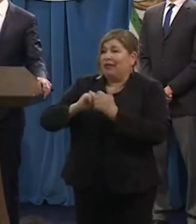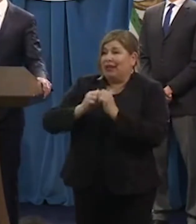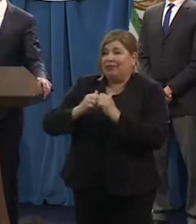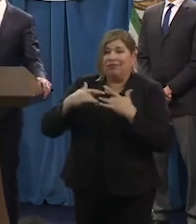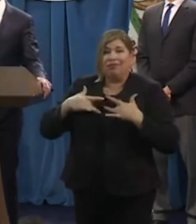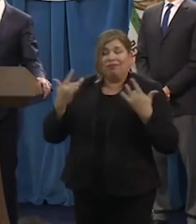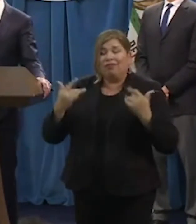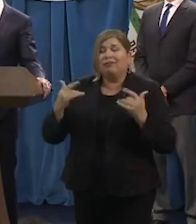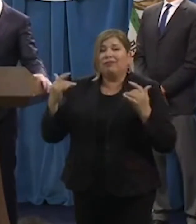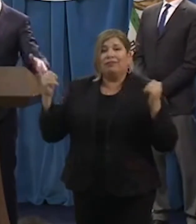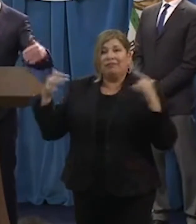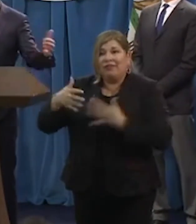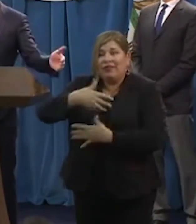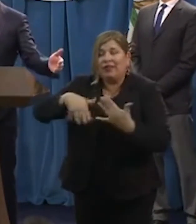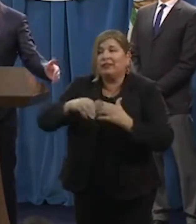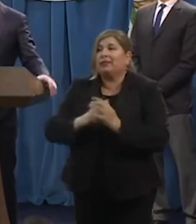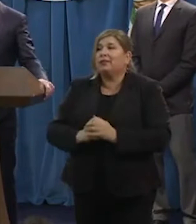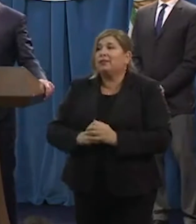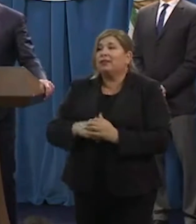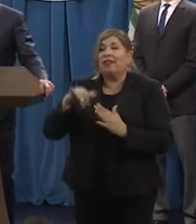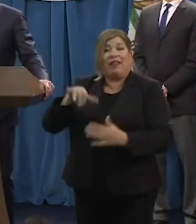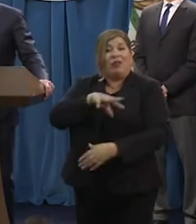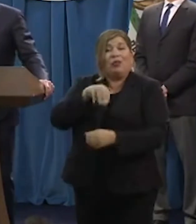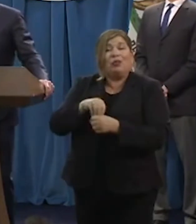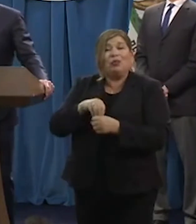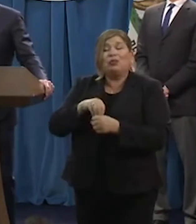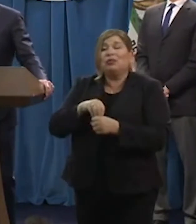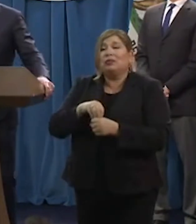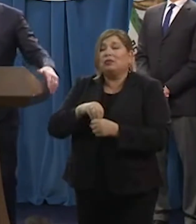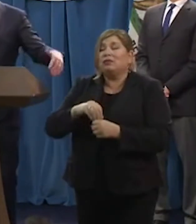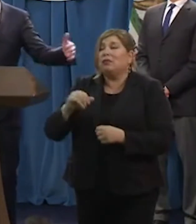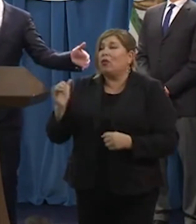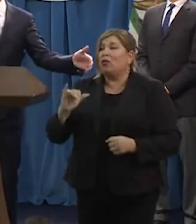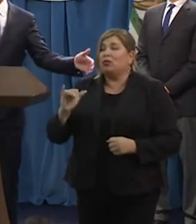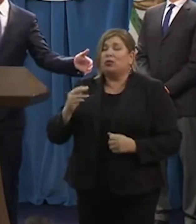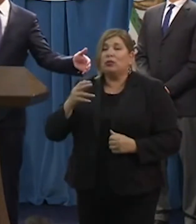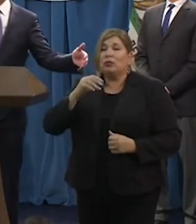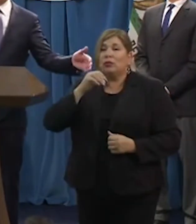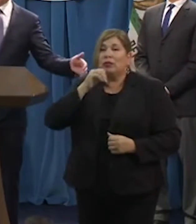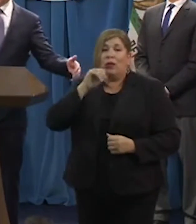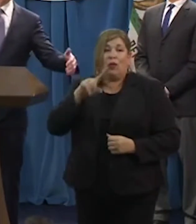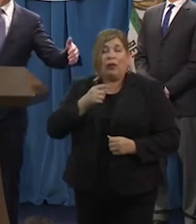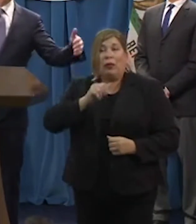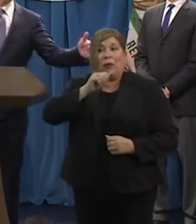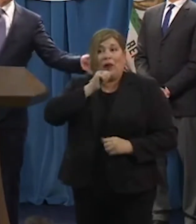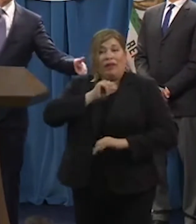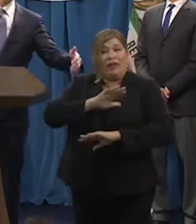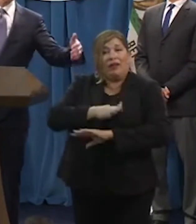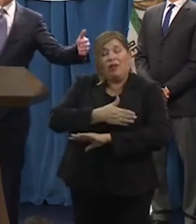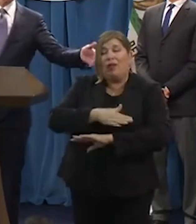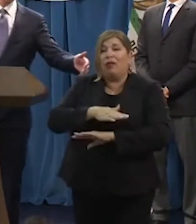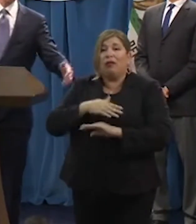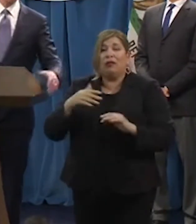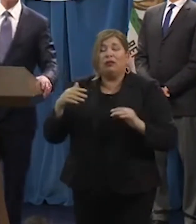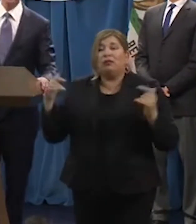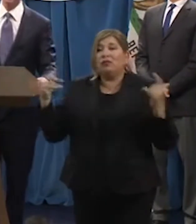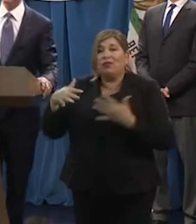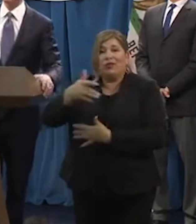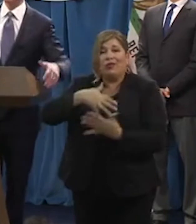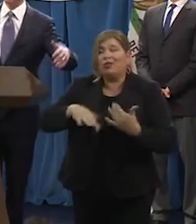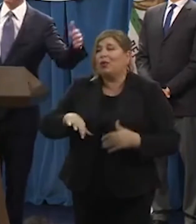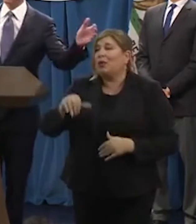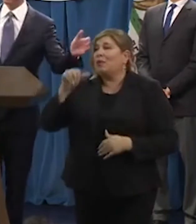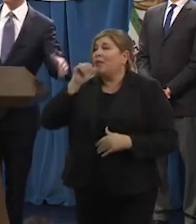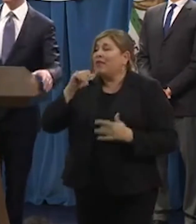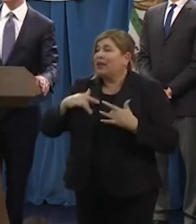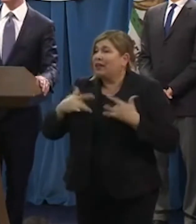includes, obviously, not just private concerts and private